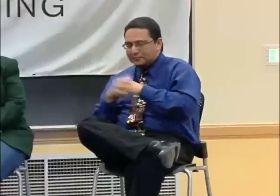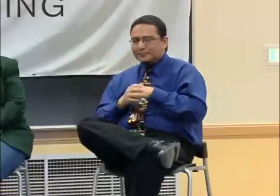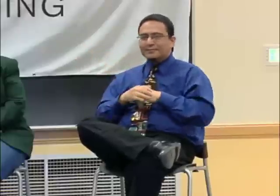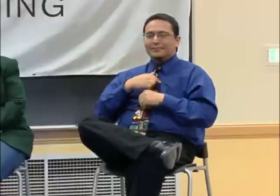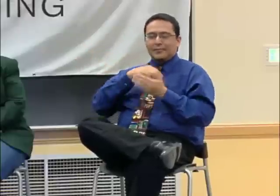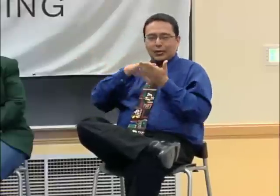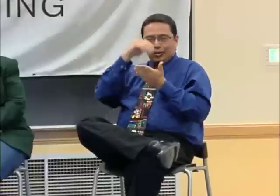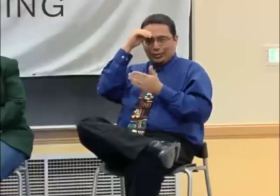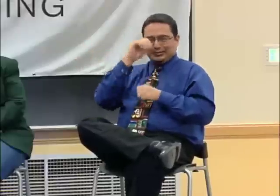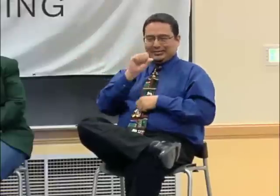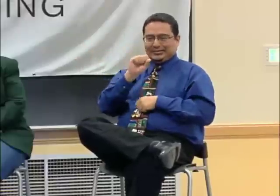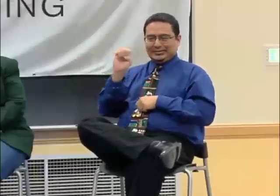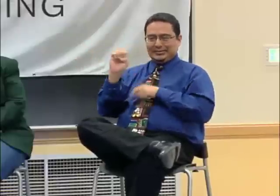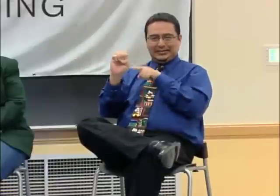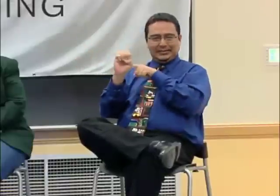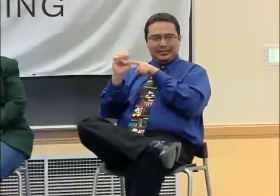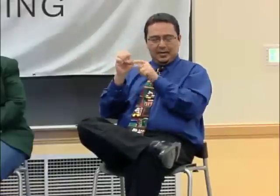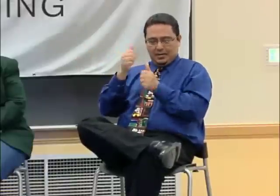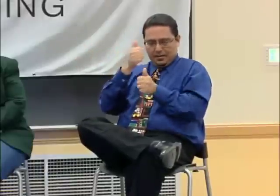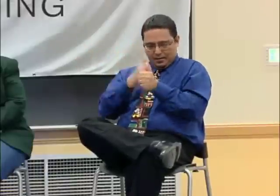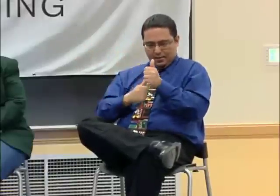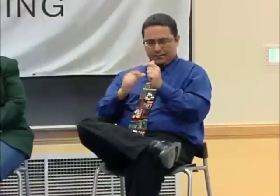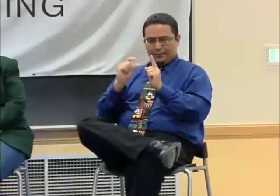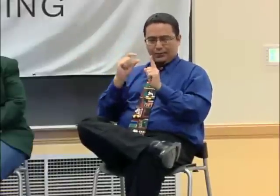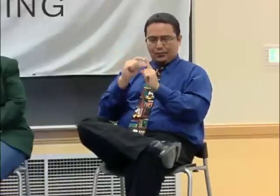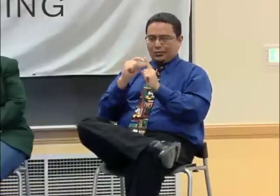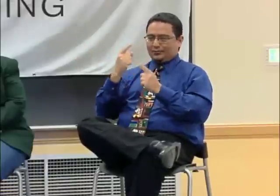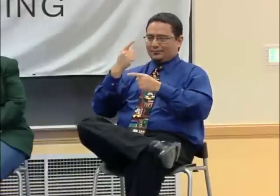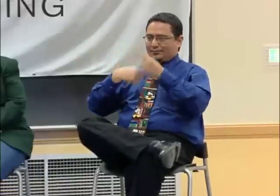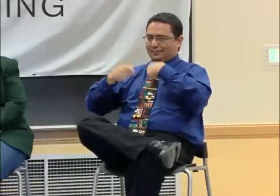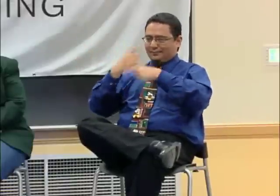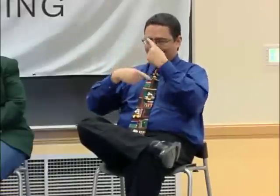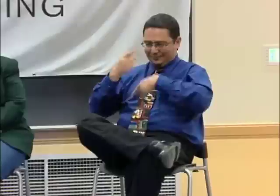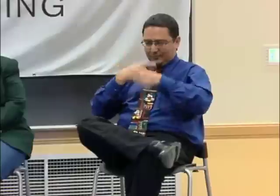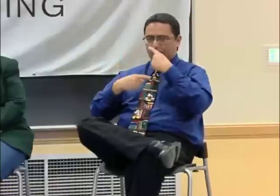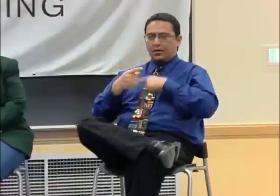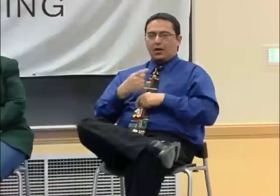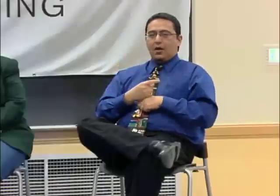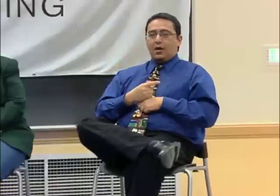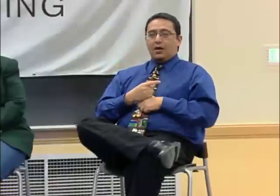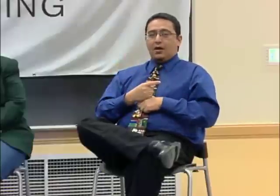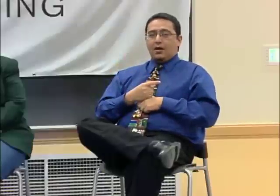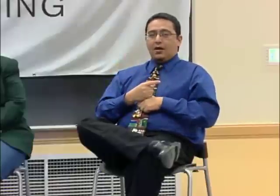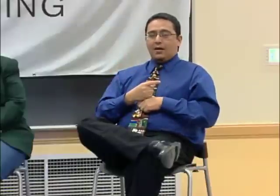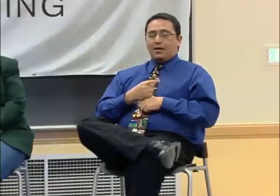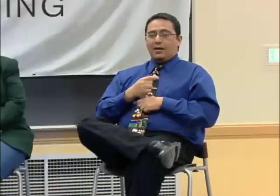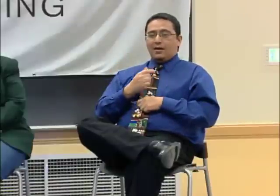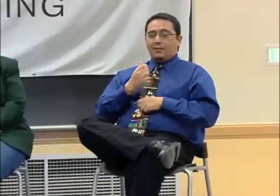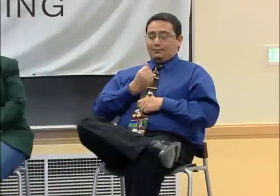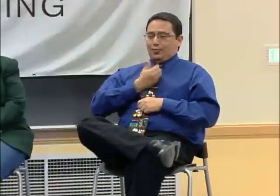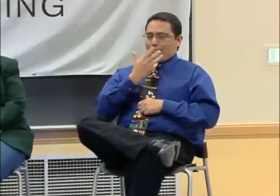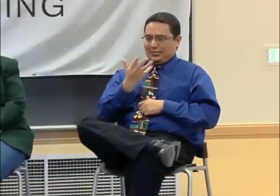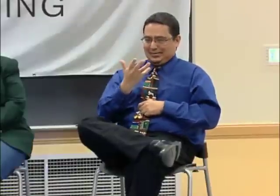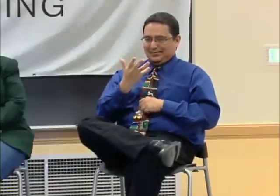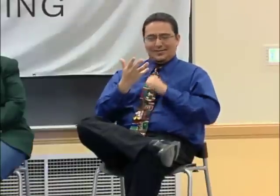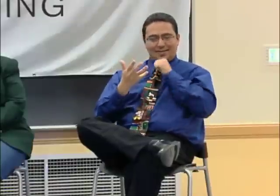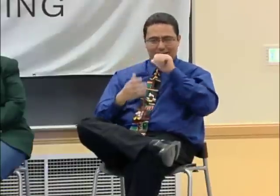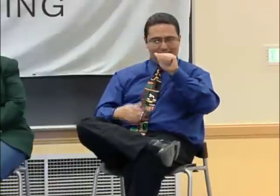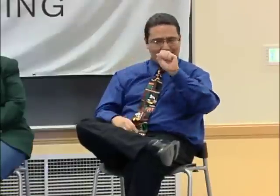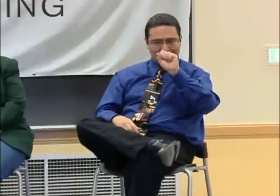friends who use ASL. I have friends that use Spanish. And with C, it's signing exact